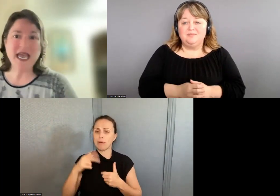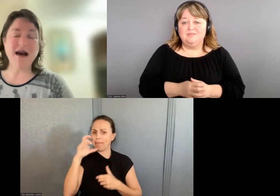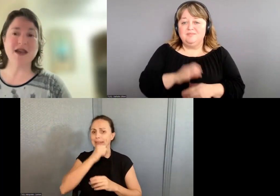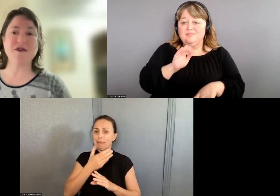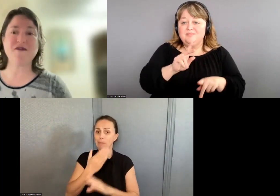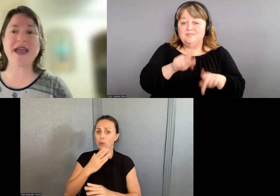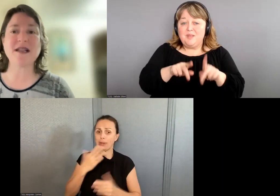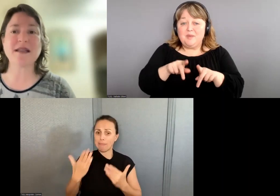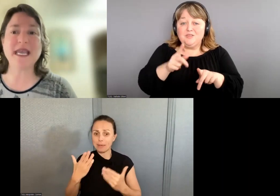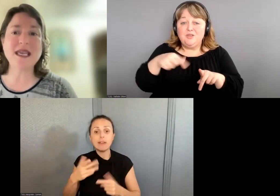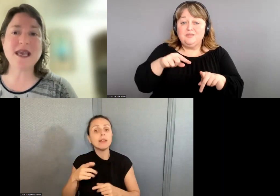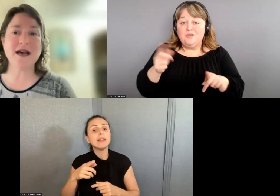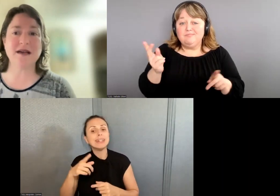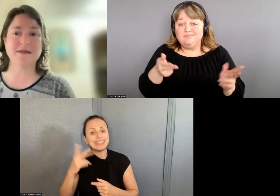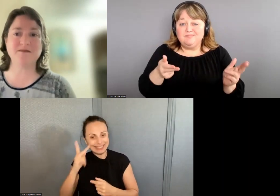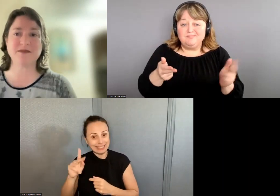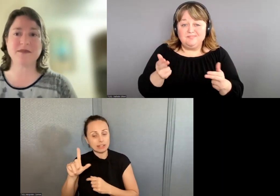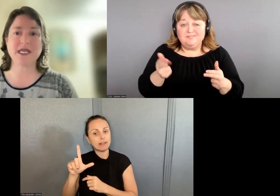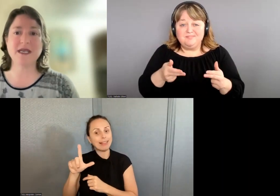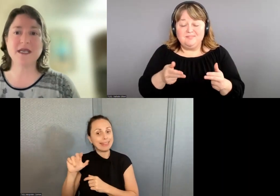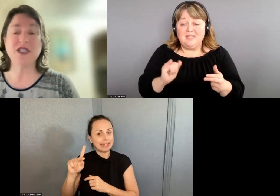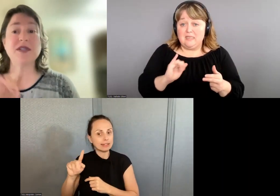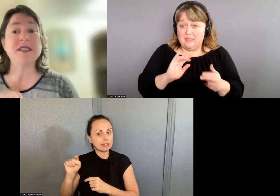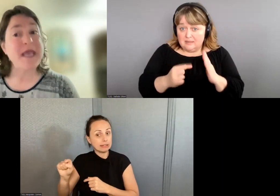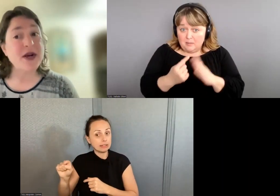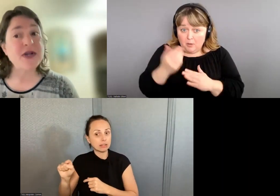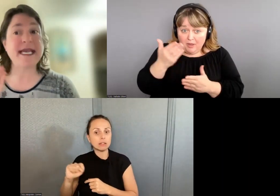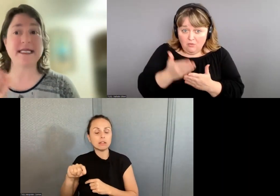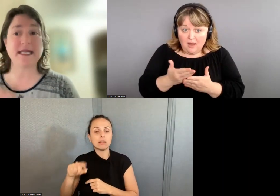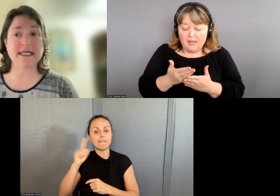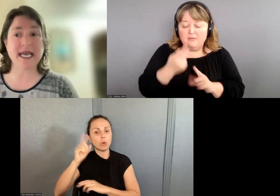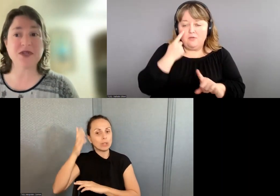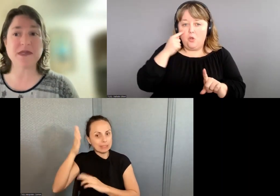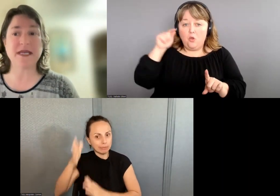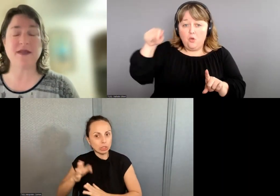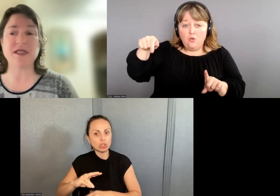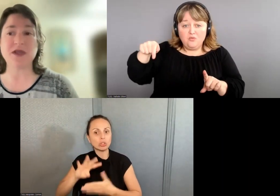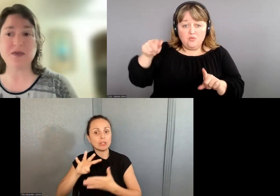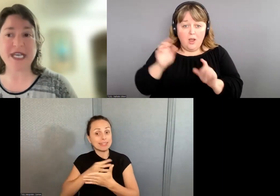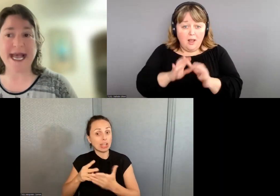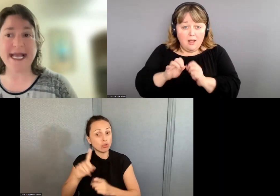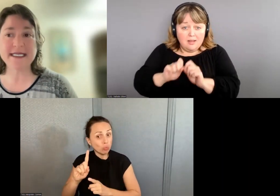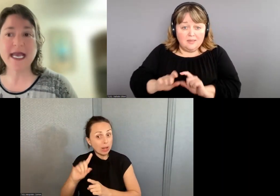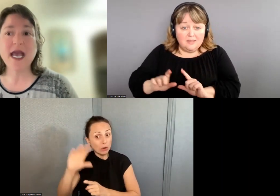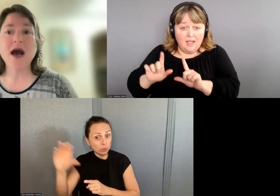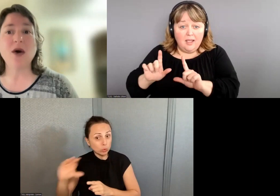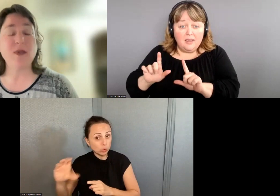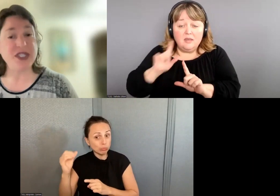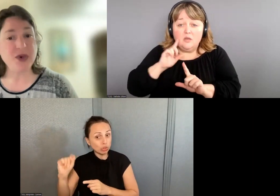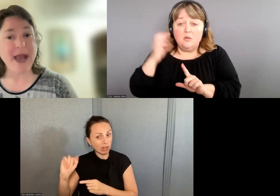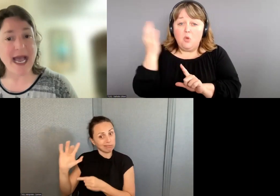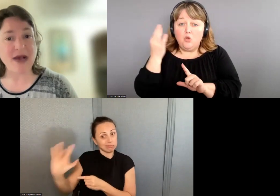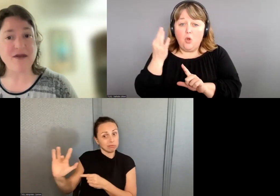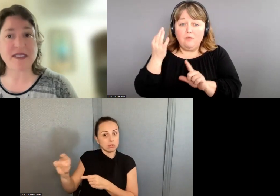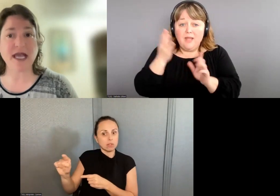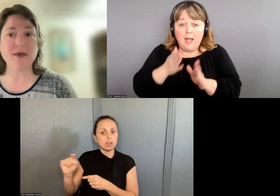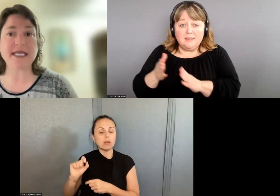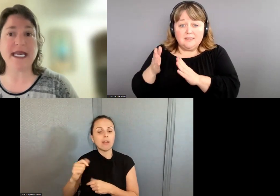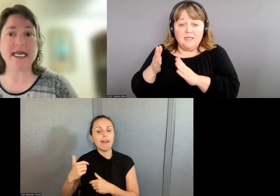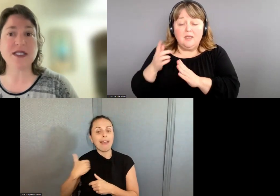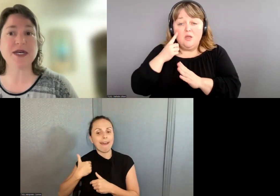today, you'll find a link to speakers and to the schedule in the Zoom chat. We do